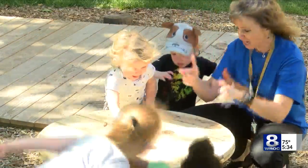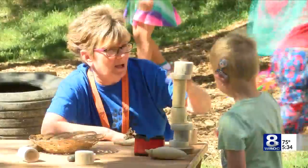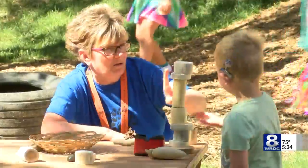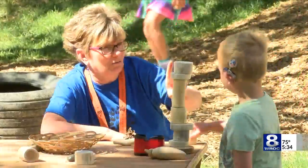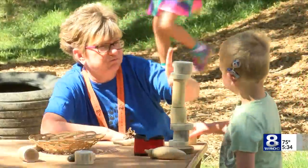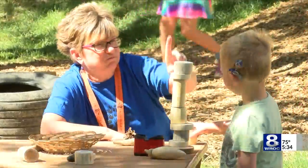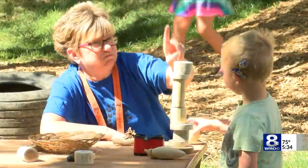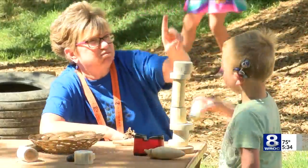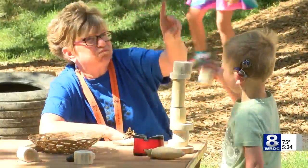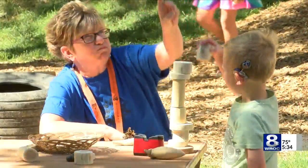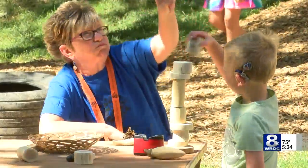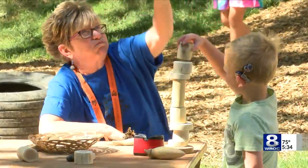Davenport Hatch Foundation. to today.